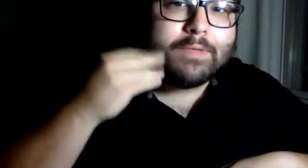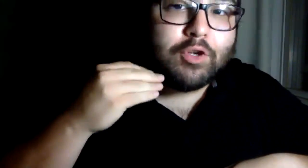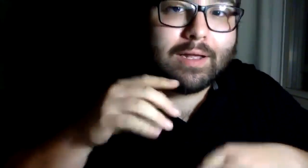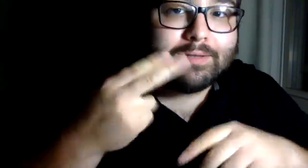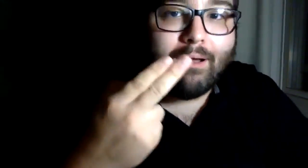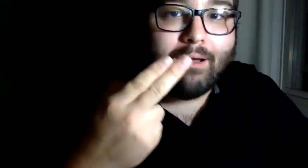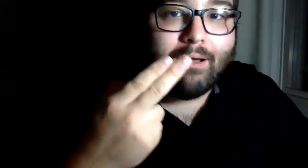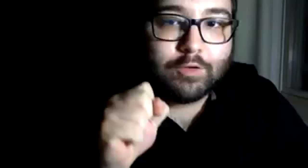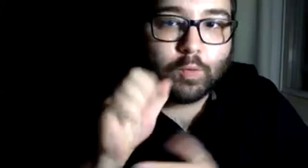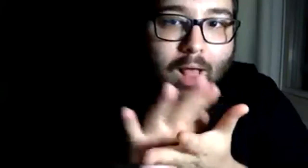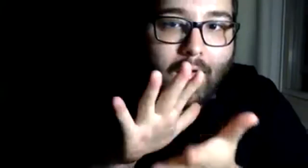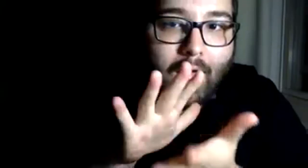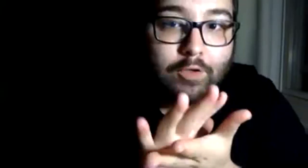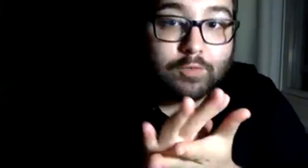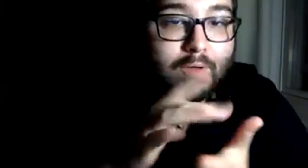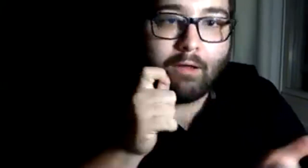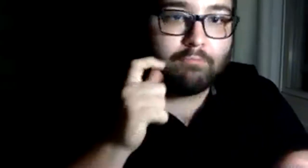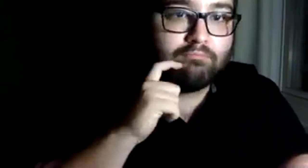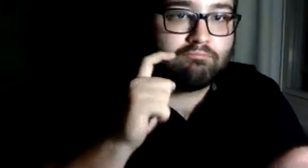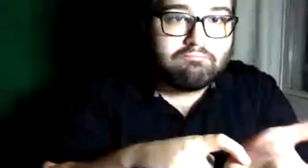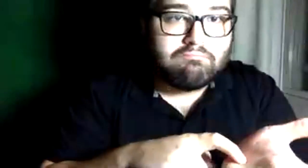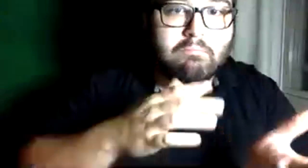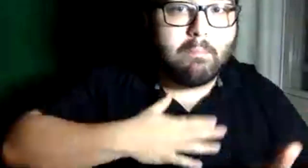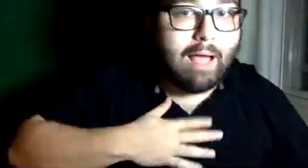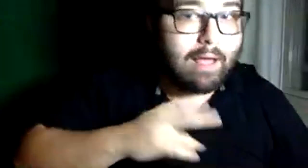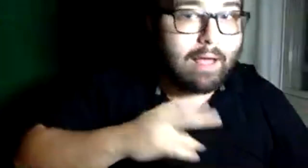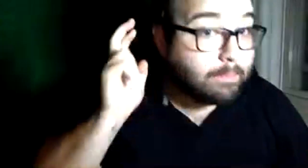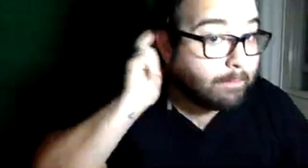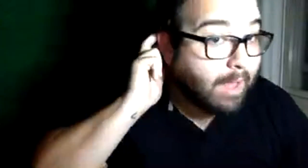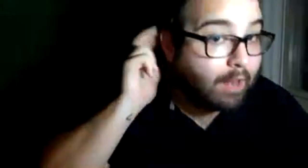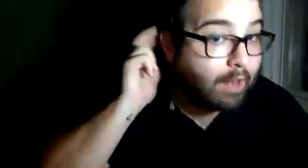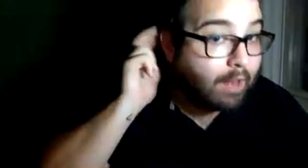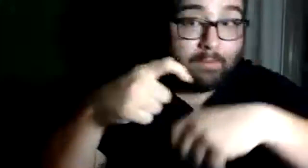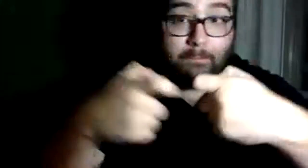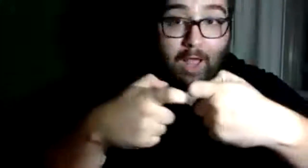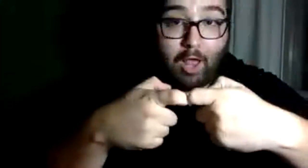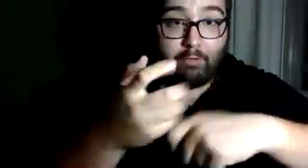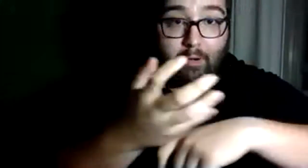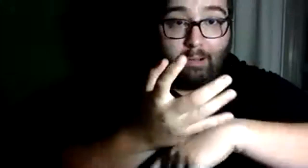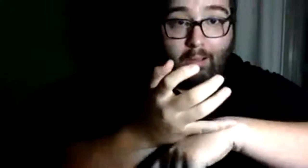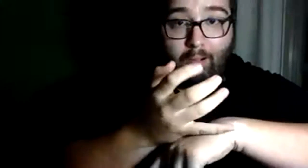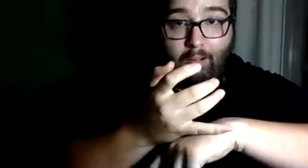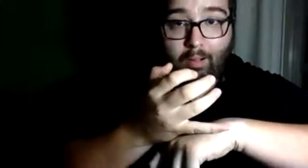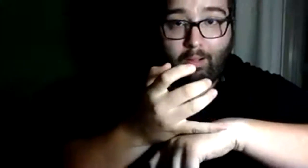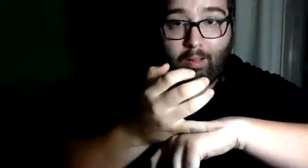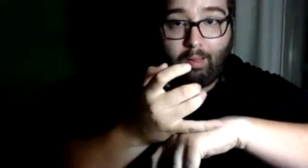battery for my implant will be. I did not know the battery will die